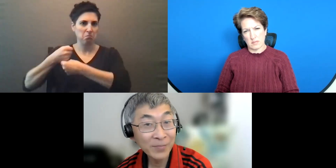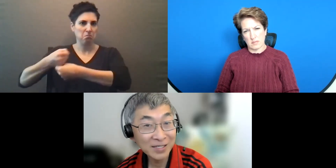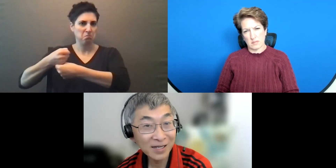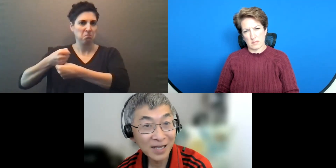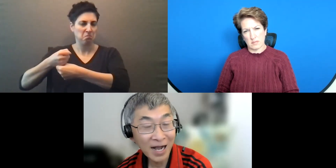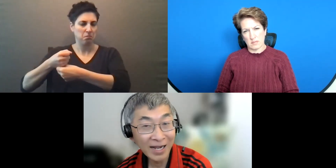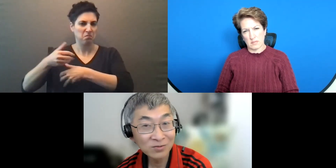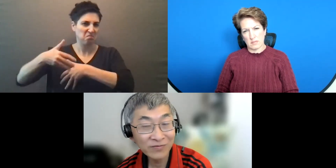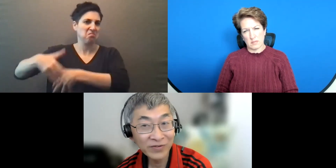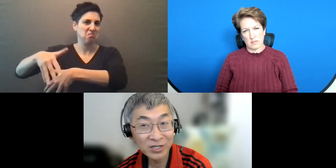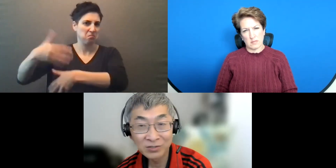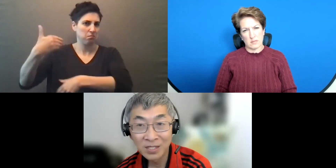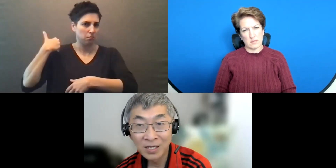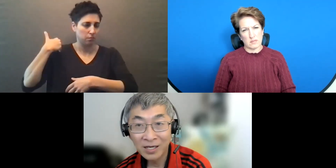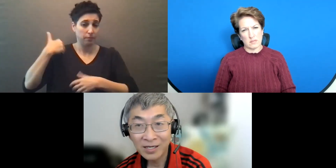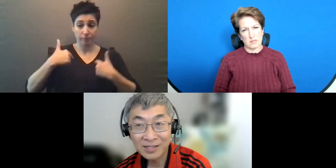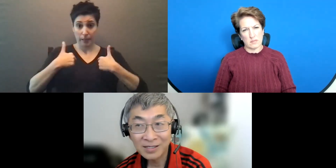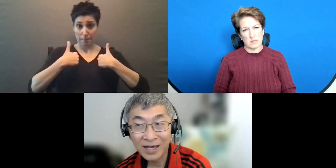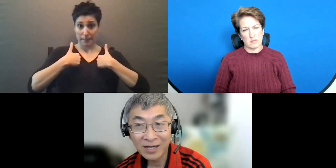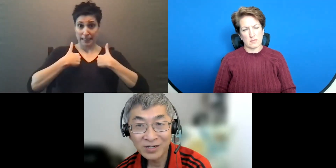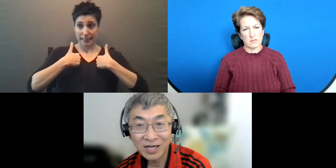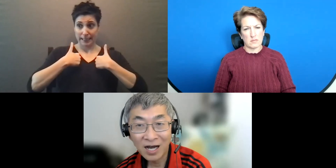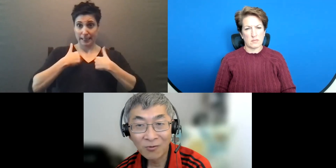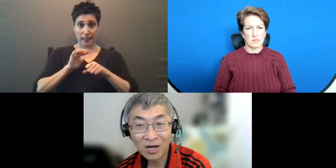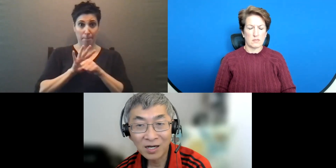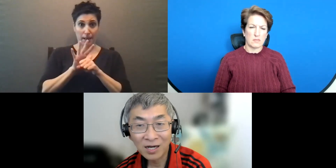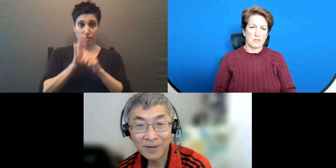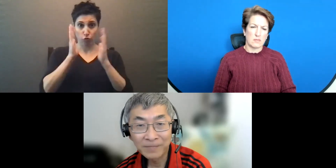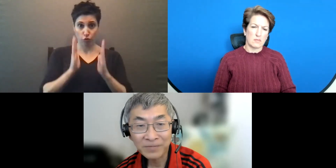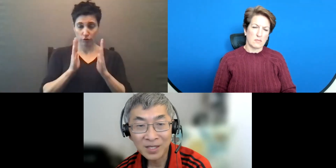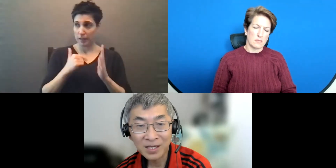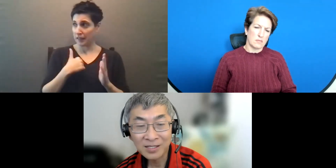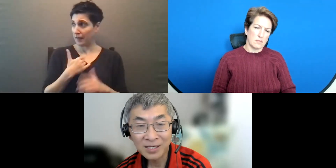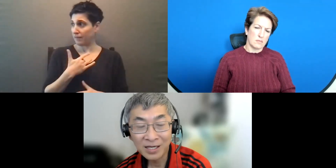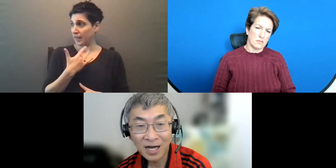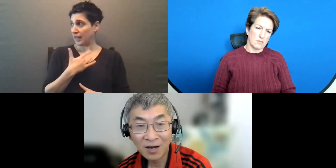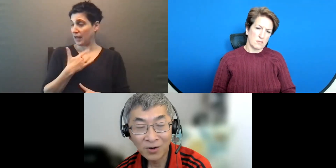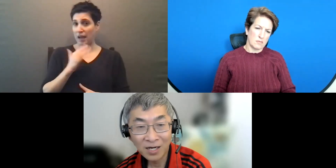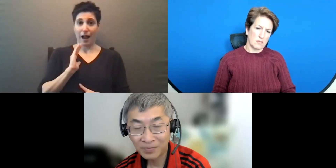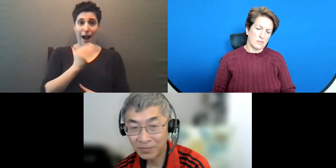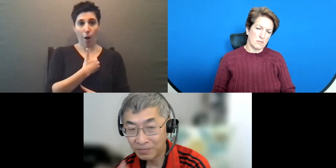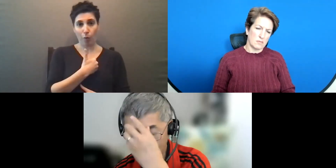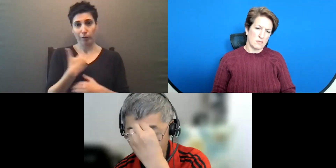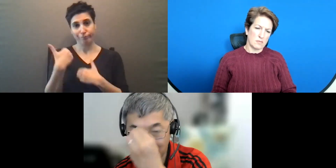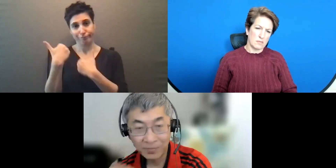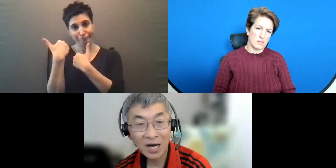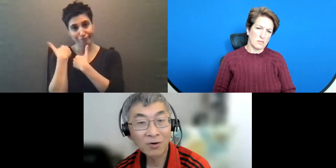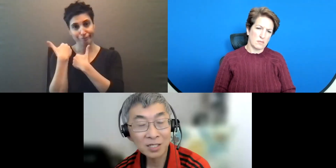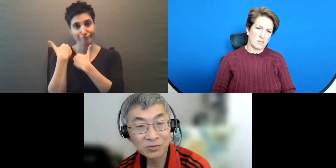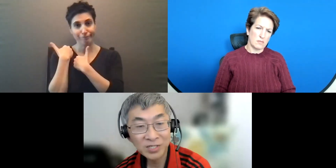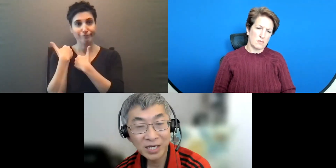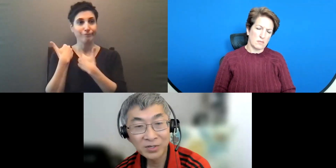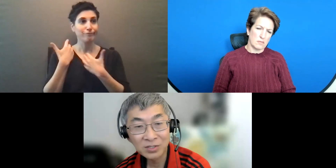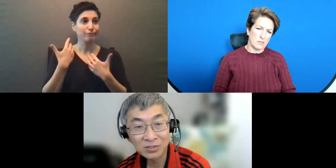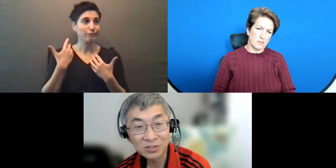as ambassadors, I don't feel it's actually our it's in our power